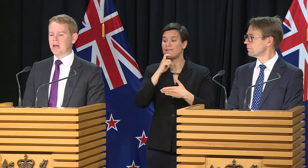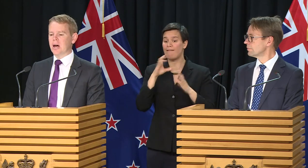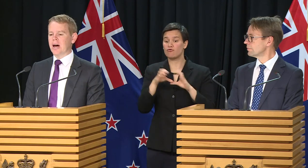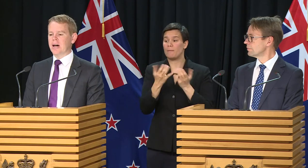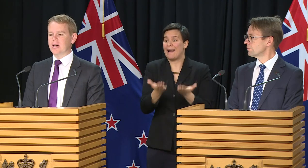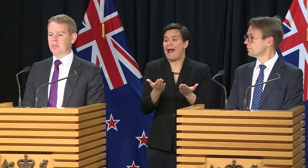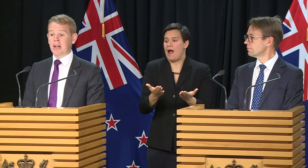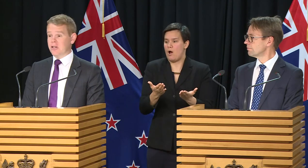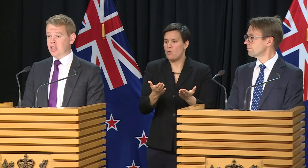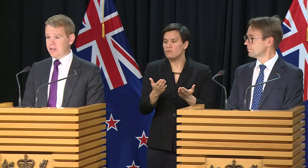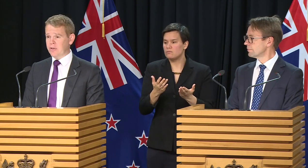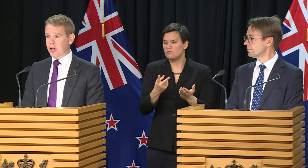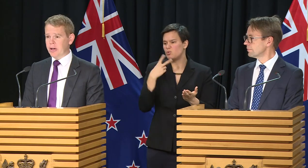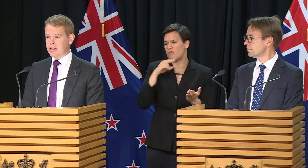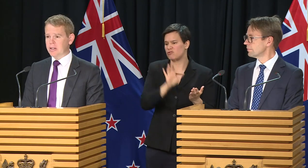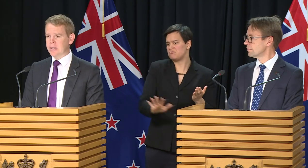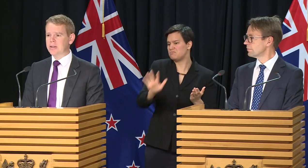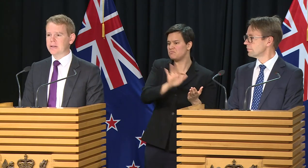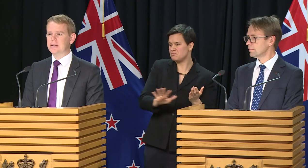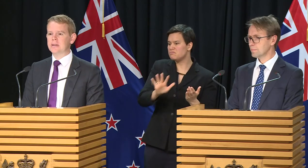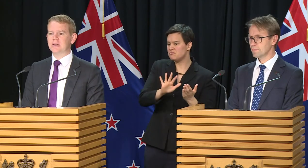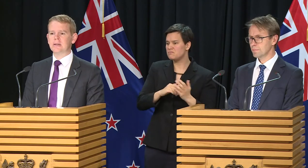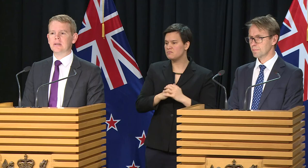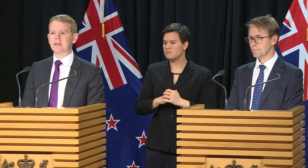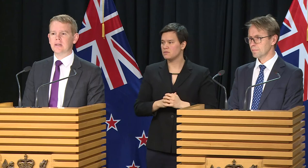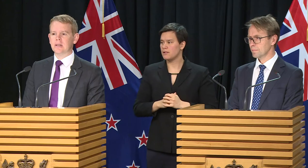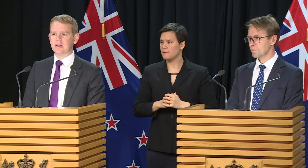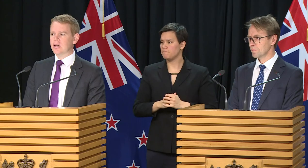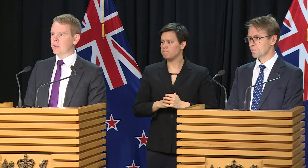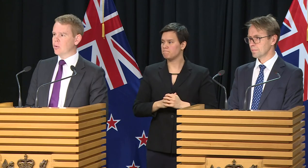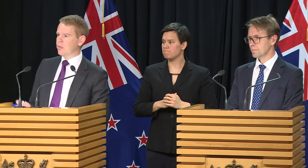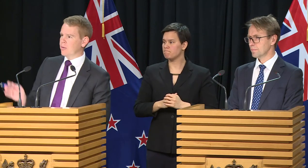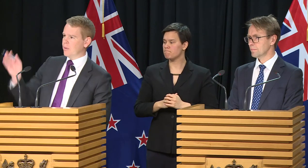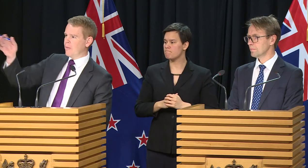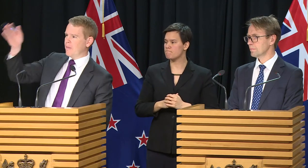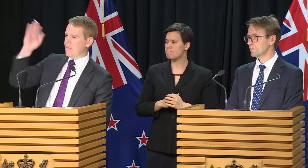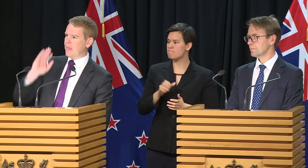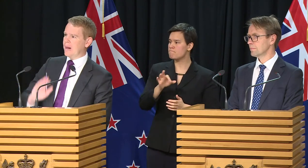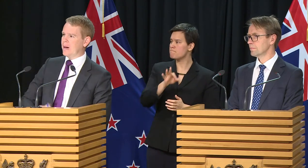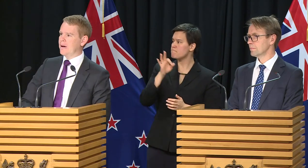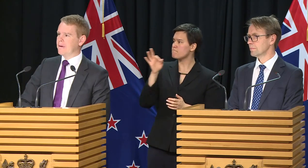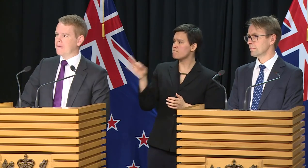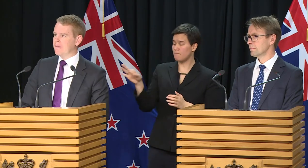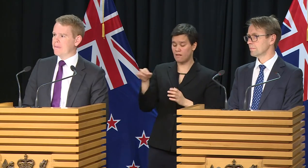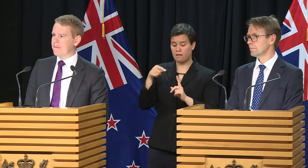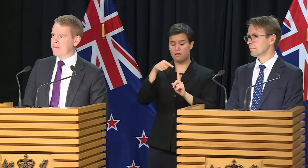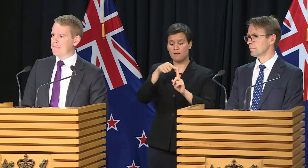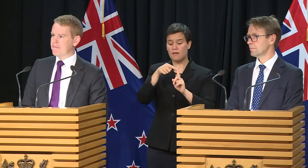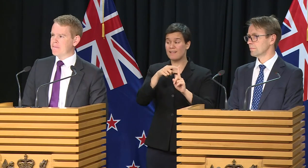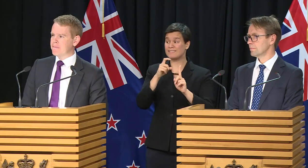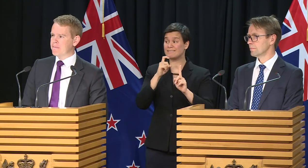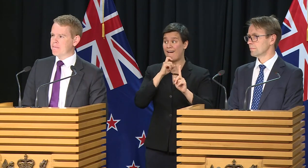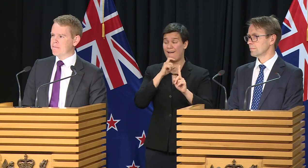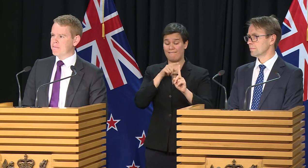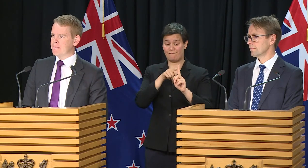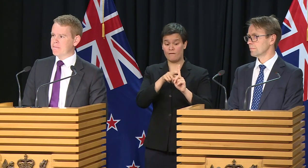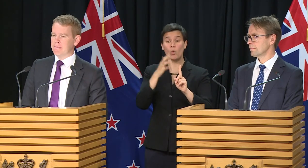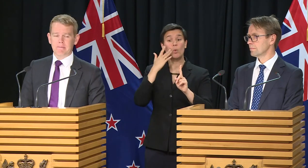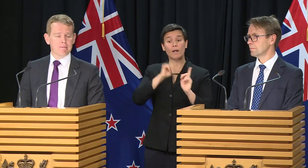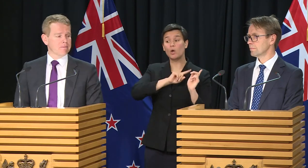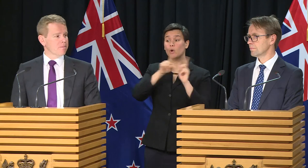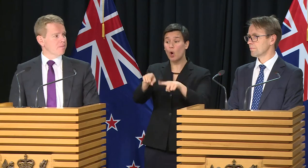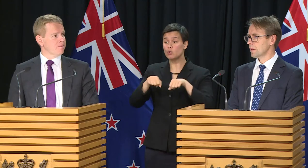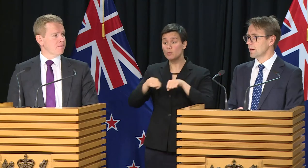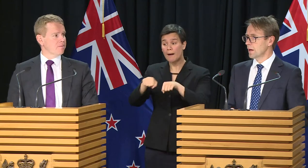in. It'll be another charter flight, basically. Did the worker use the COVID tracer app before, during and after visiting the